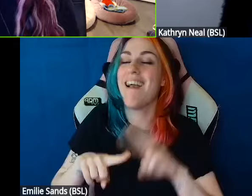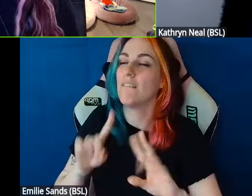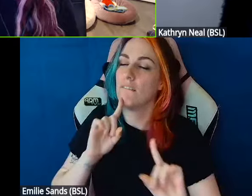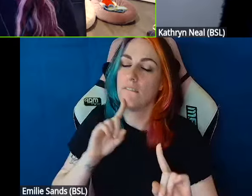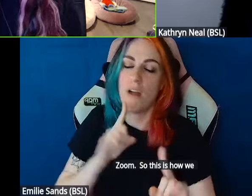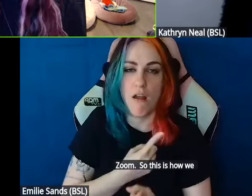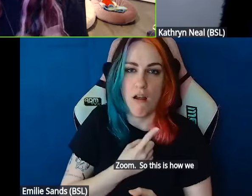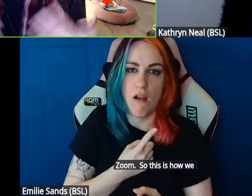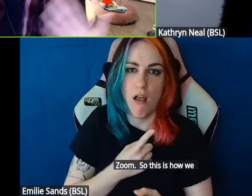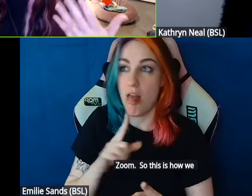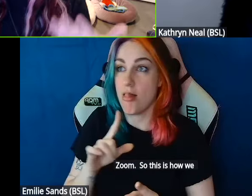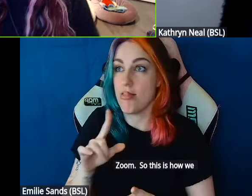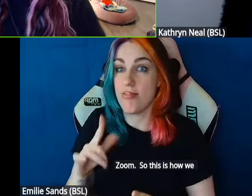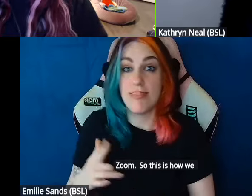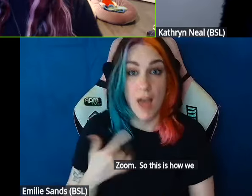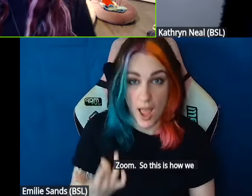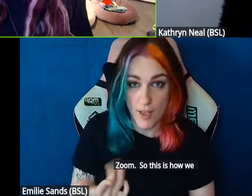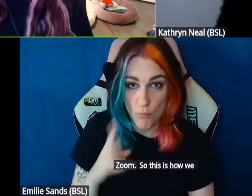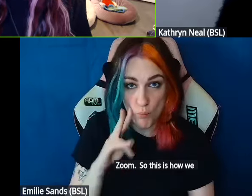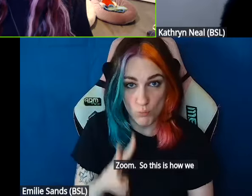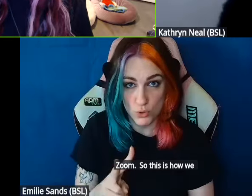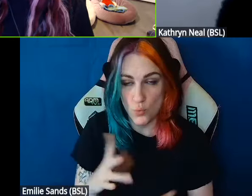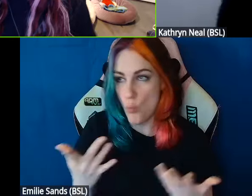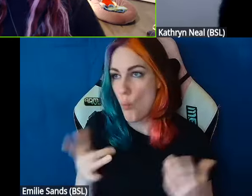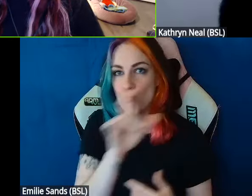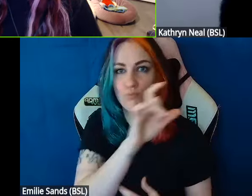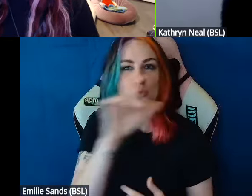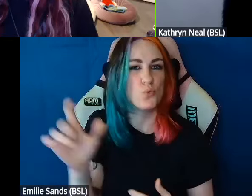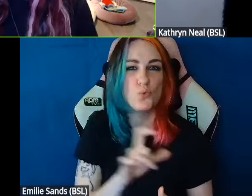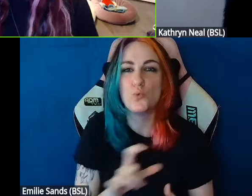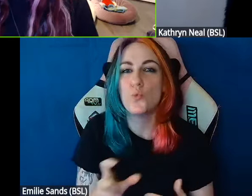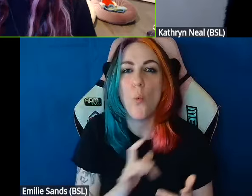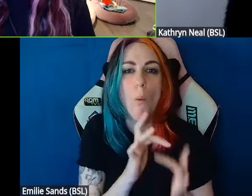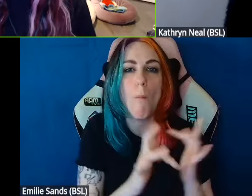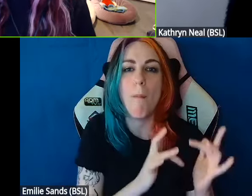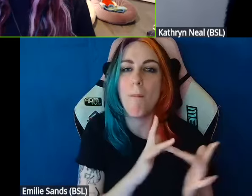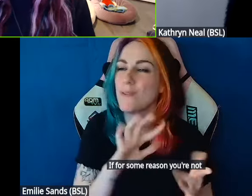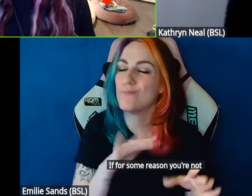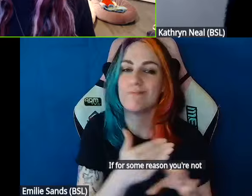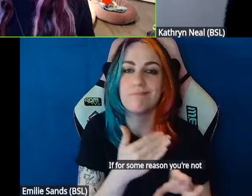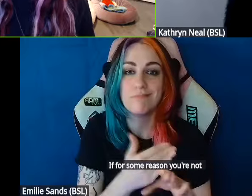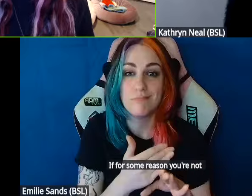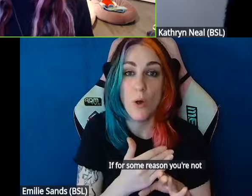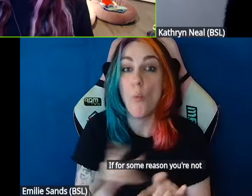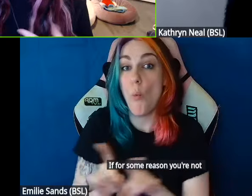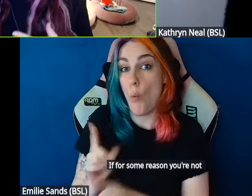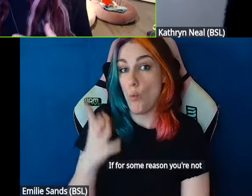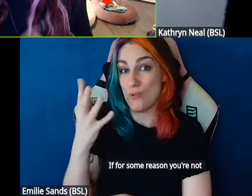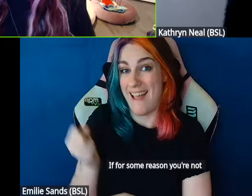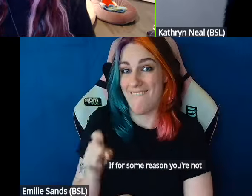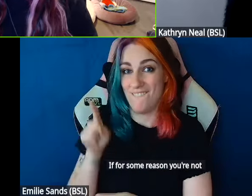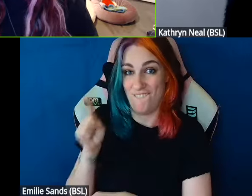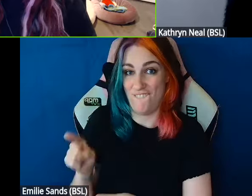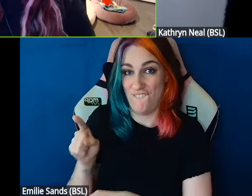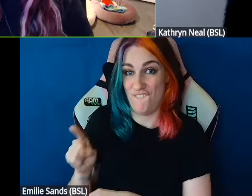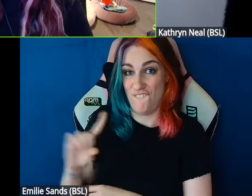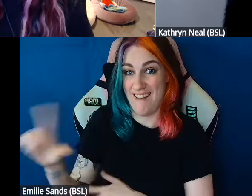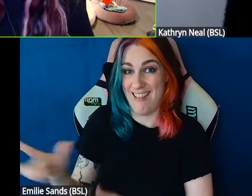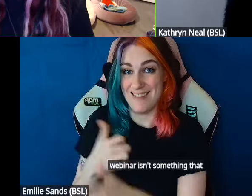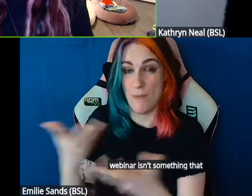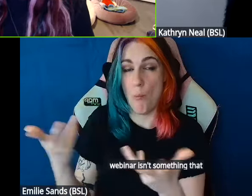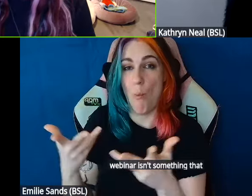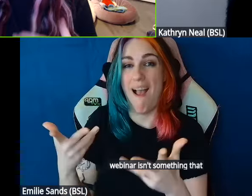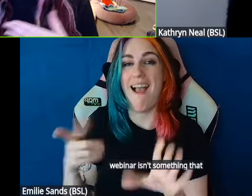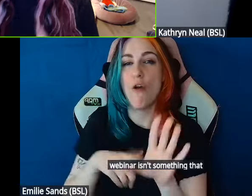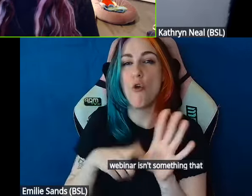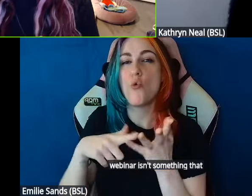watch live or Zoom webinar isn't something that works for you, we will also have this live stream to YouTube.